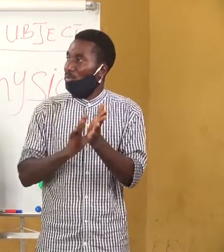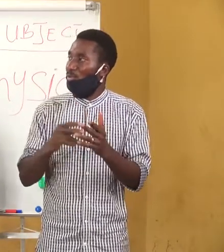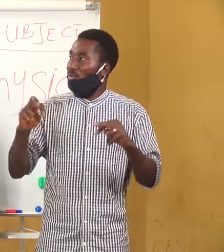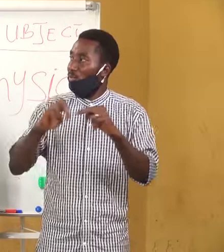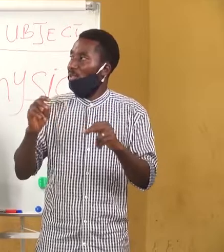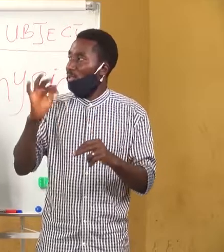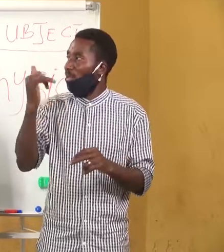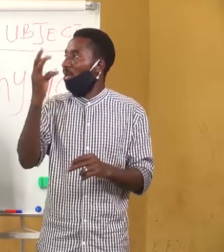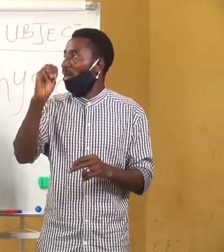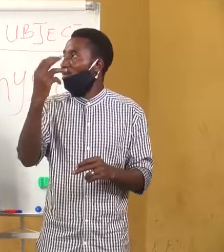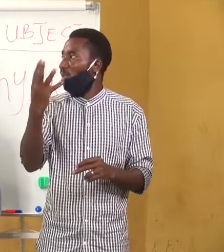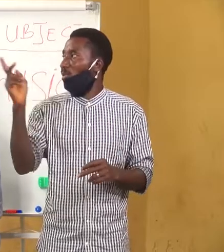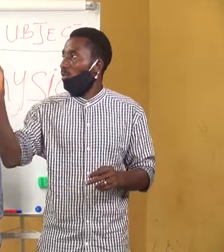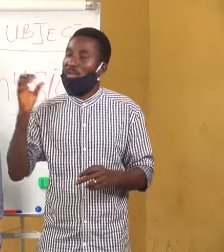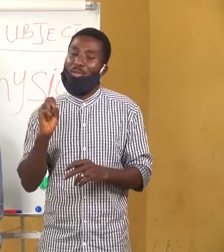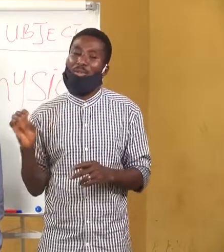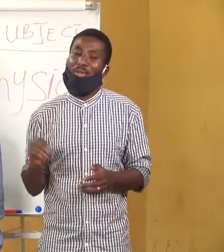by M.W. Anyakoha.